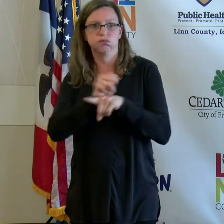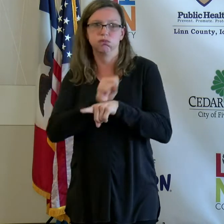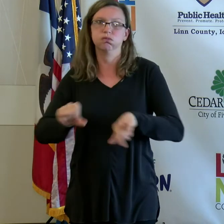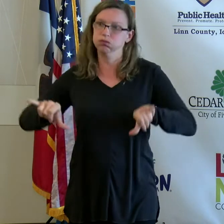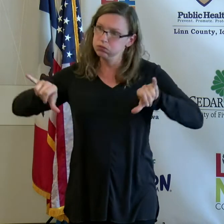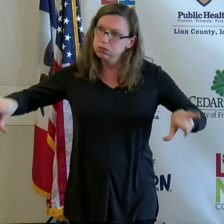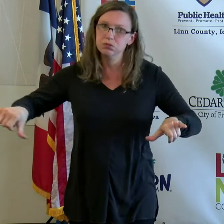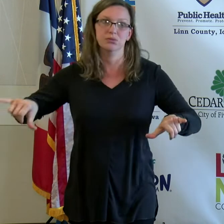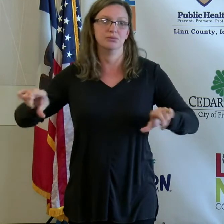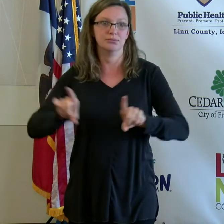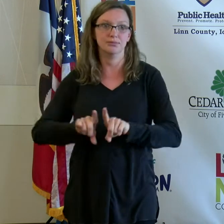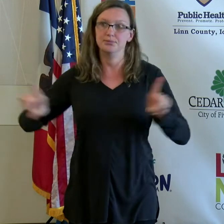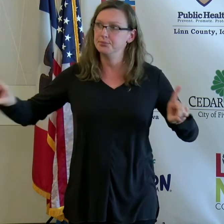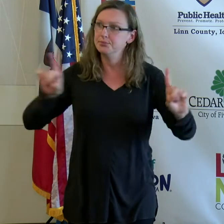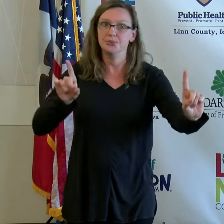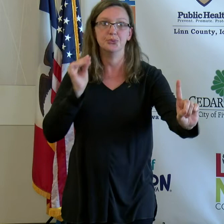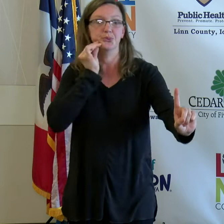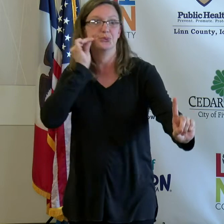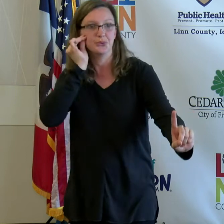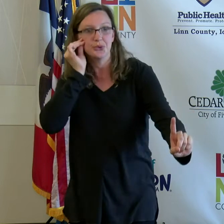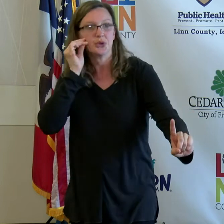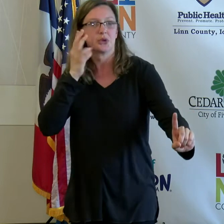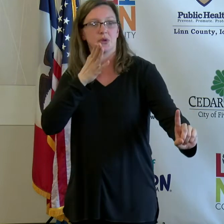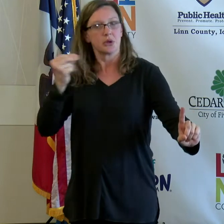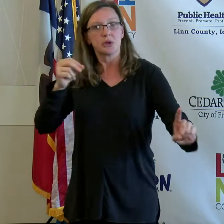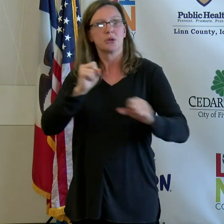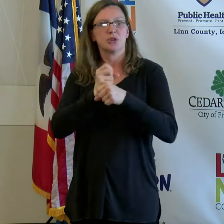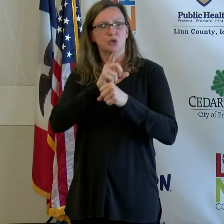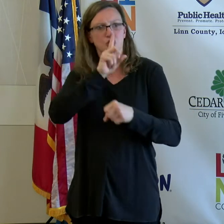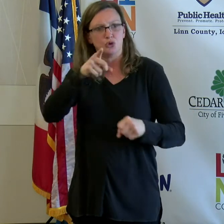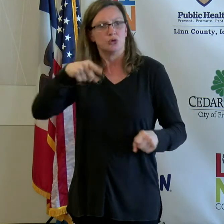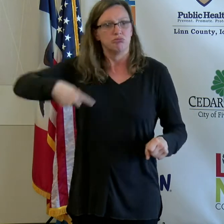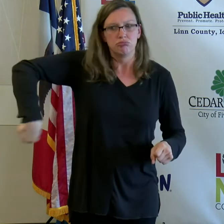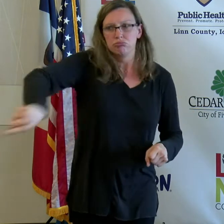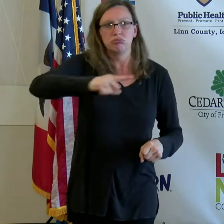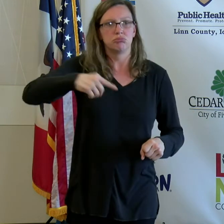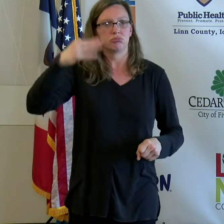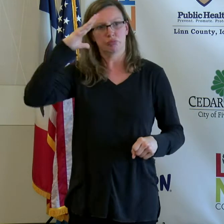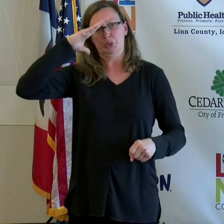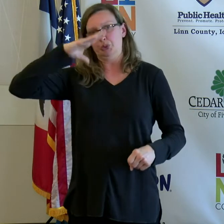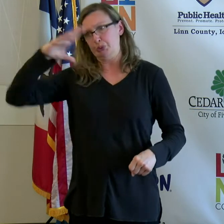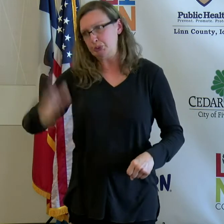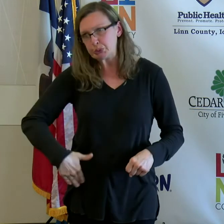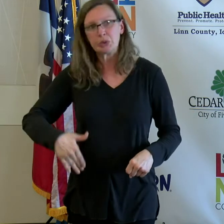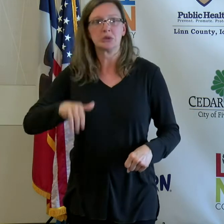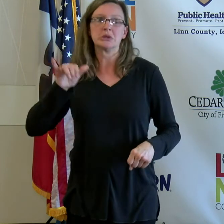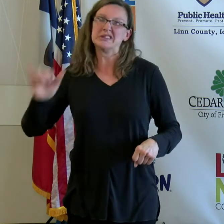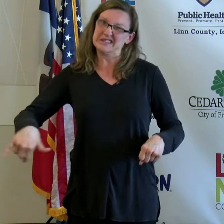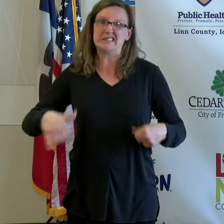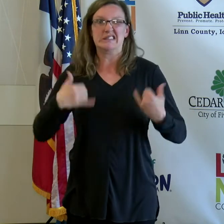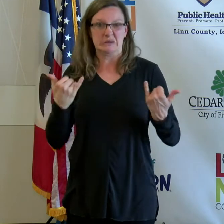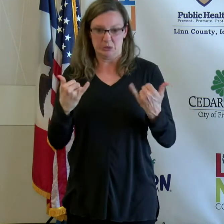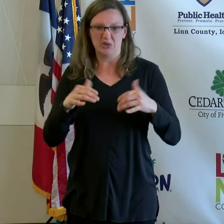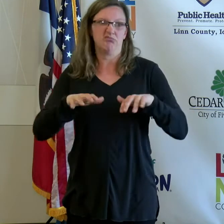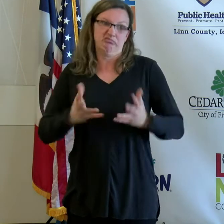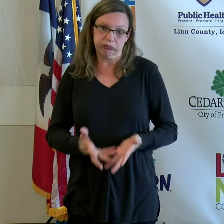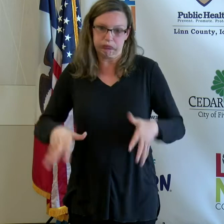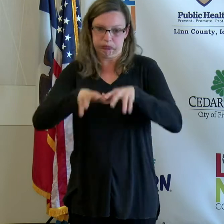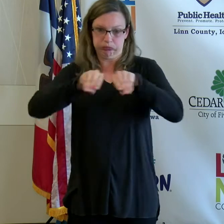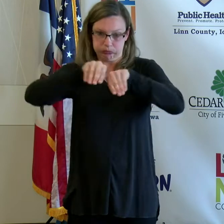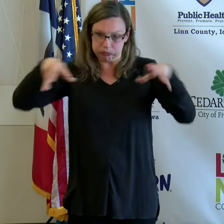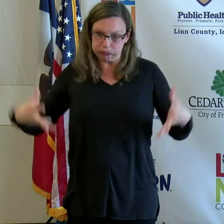public to ensure that we defeat this illness and ensure a safe